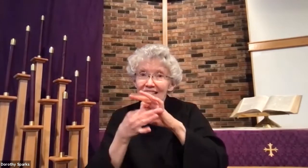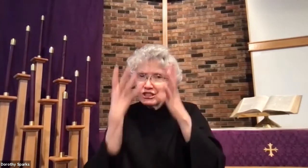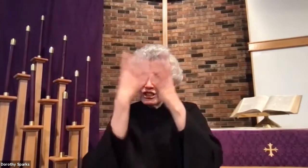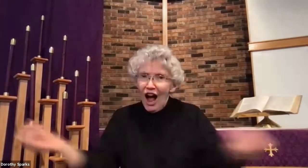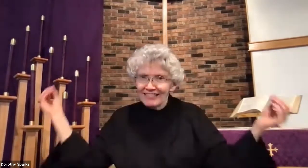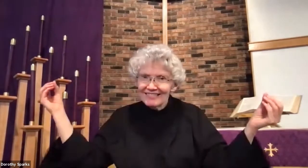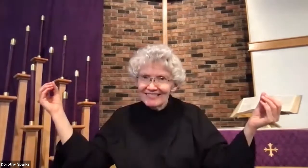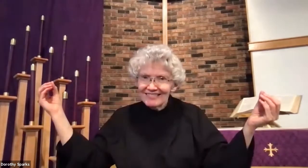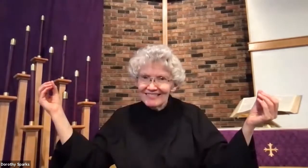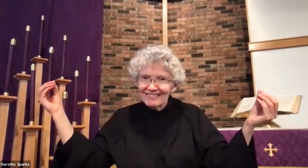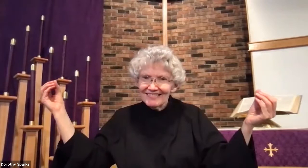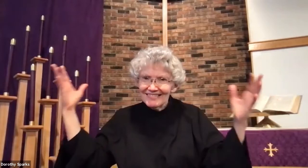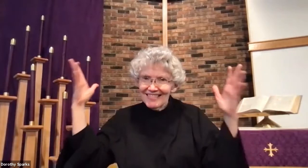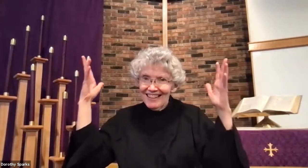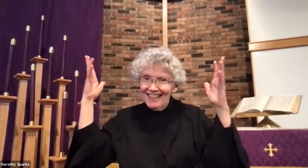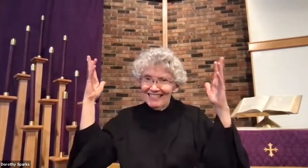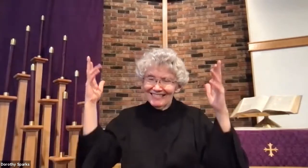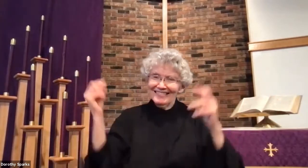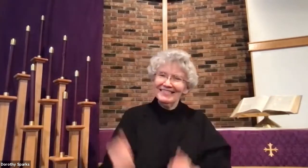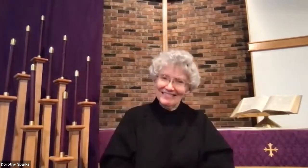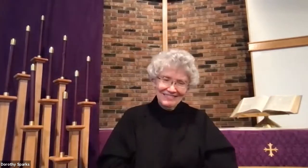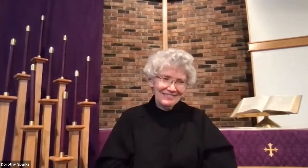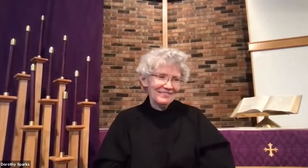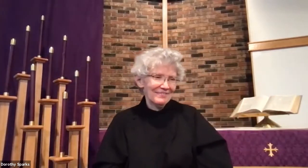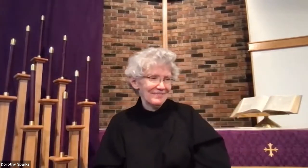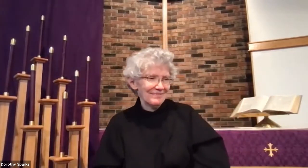Our chains are gone.